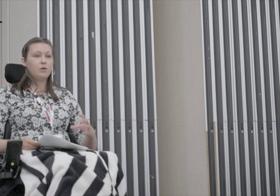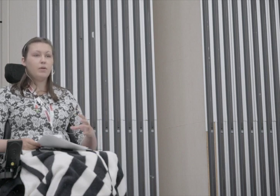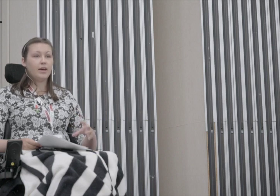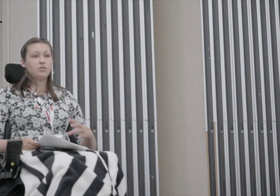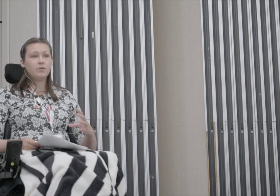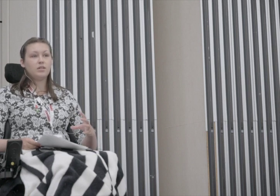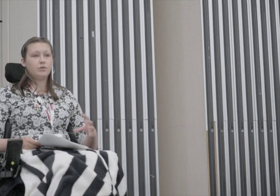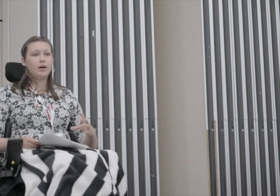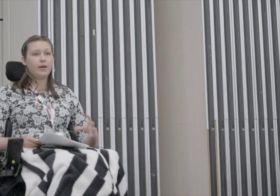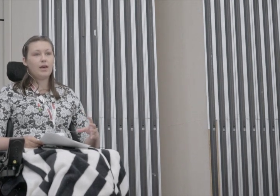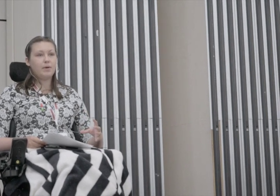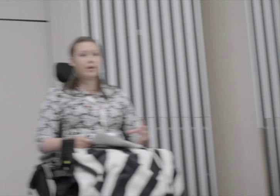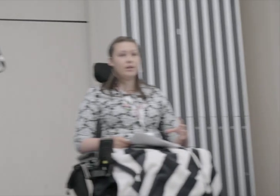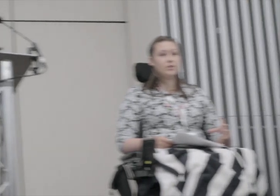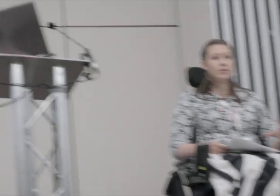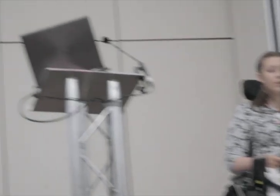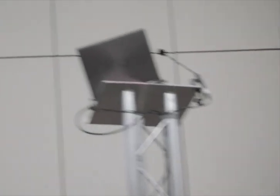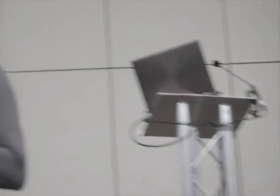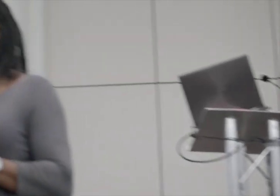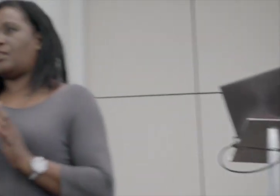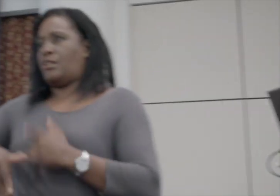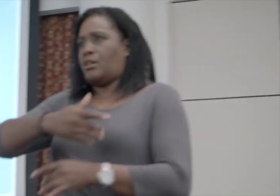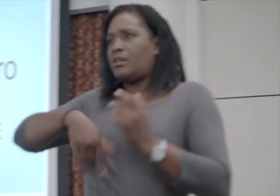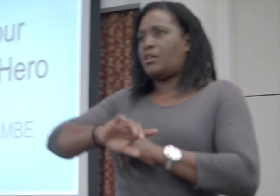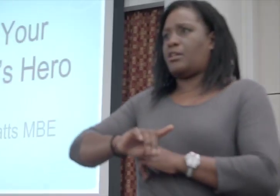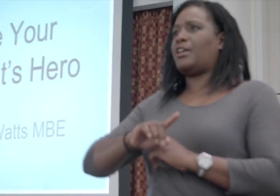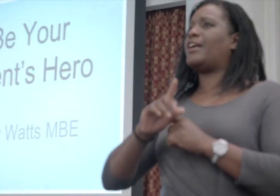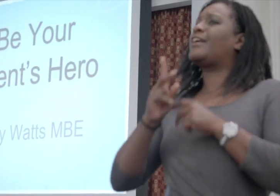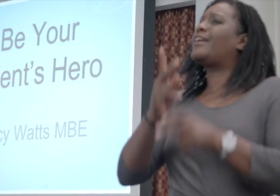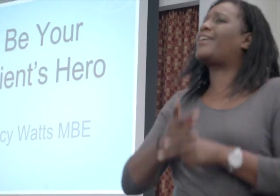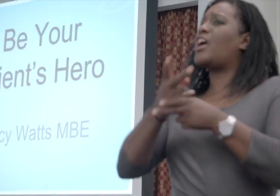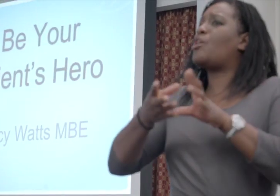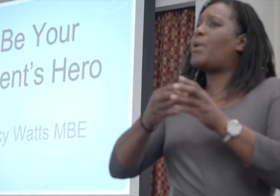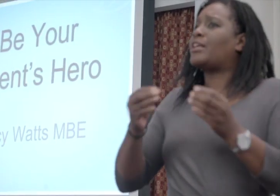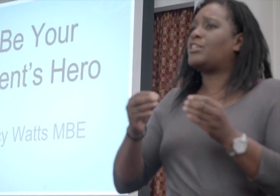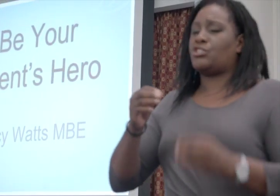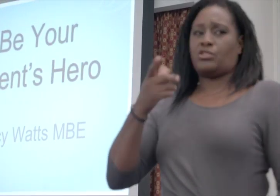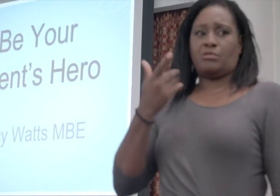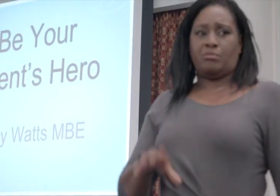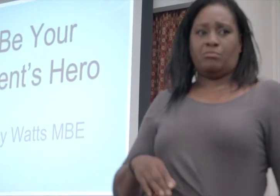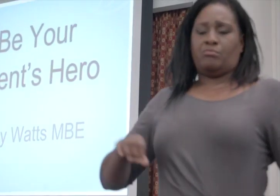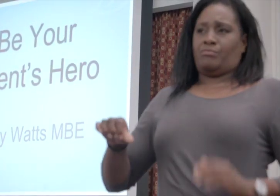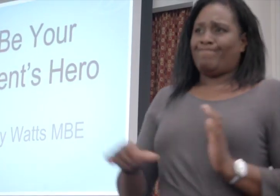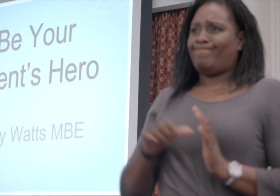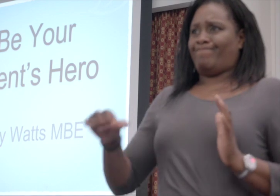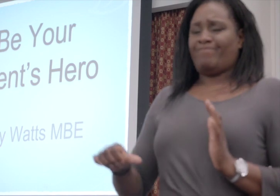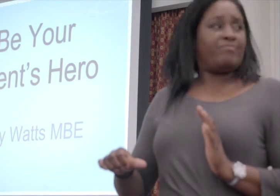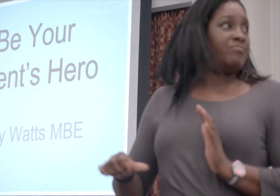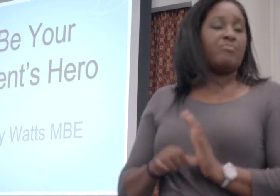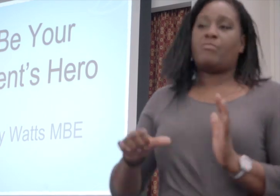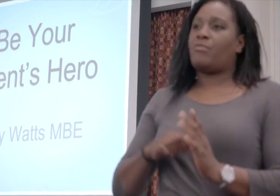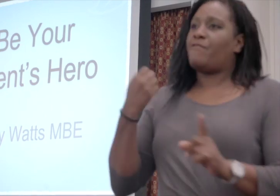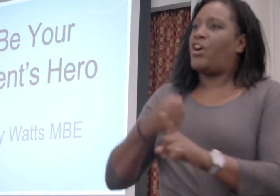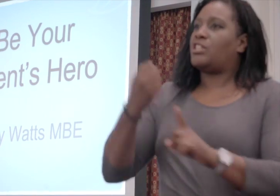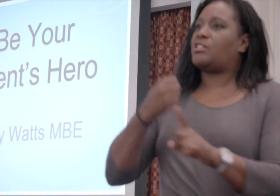organise a complex 24-hour care package. Well, actually, we'd been fighting for 2.5 weeks on our own. My advocate Jill came on board,